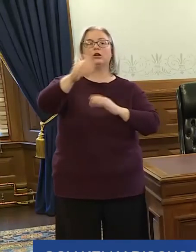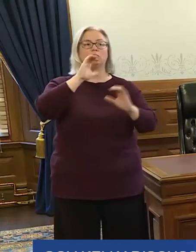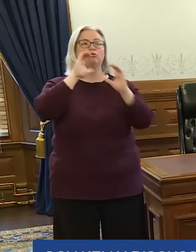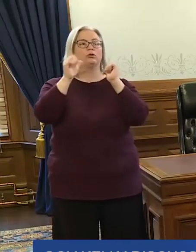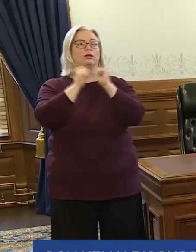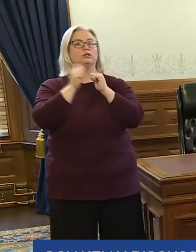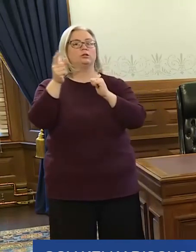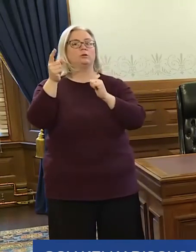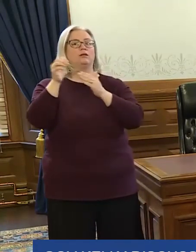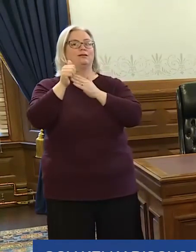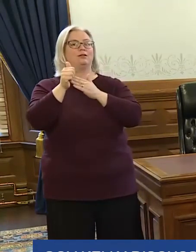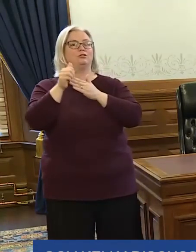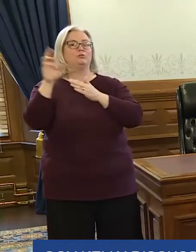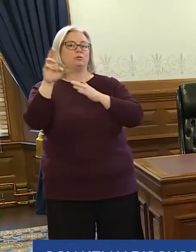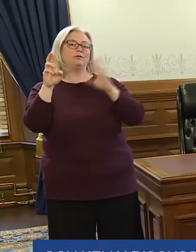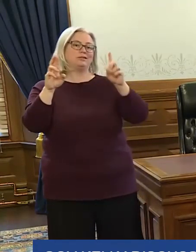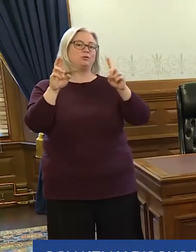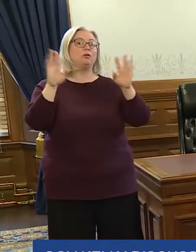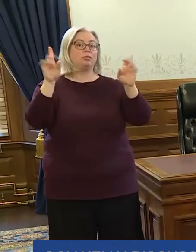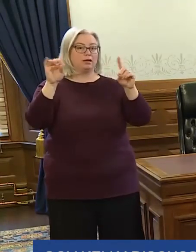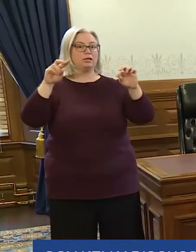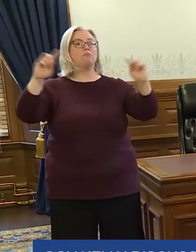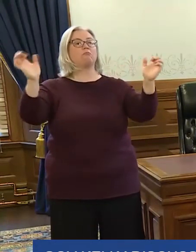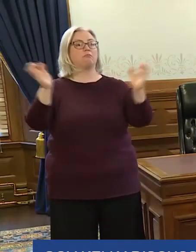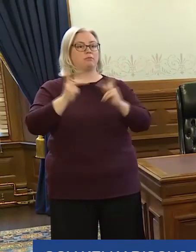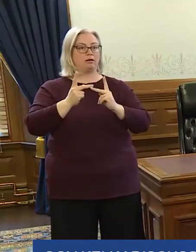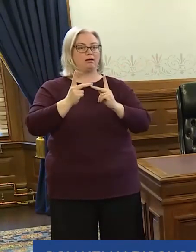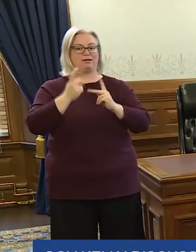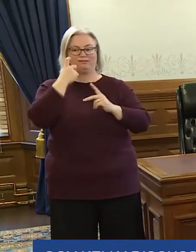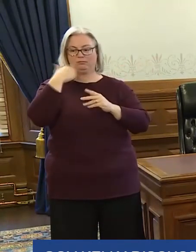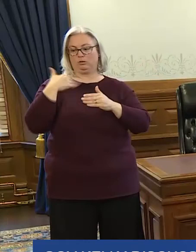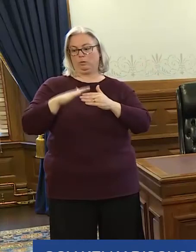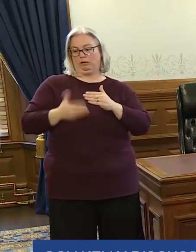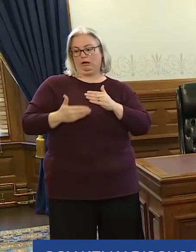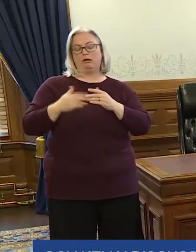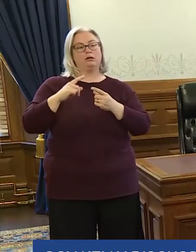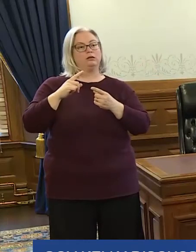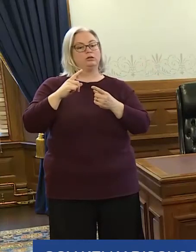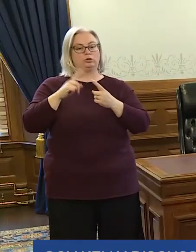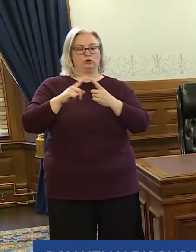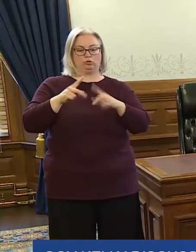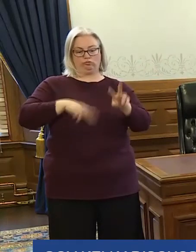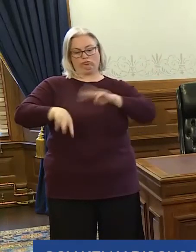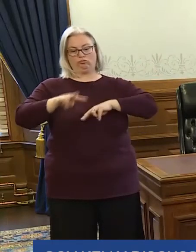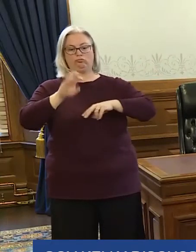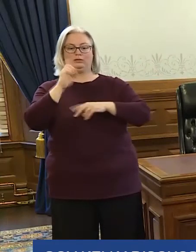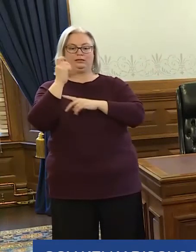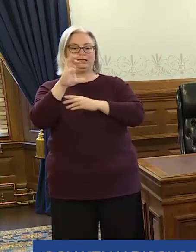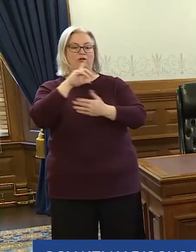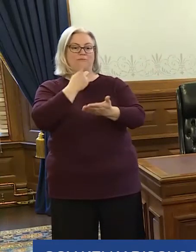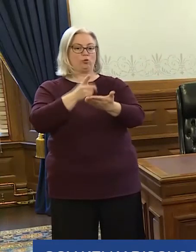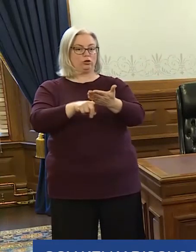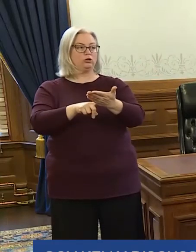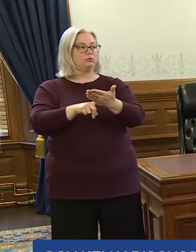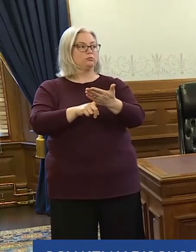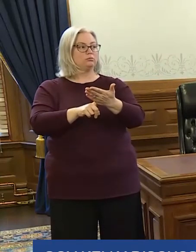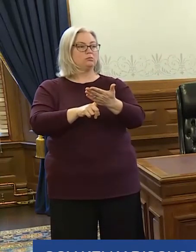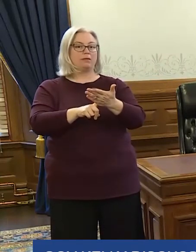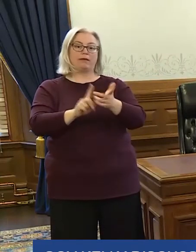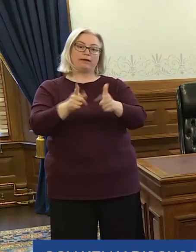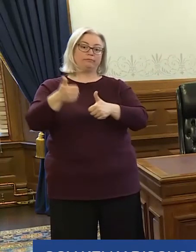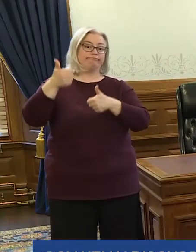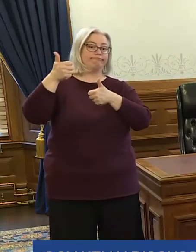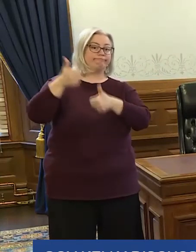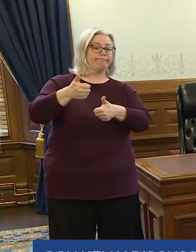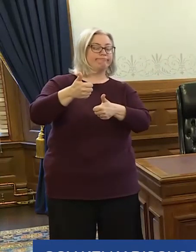with them, and you know they did come back over the weekend to review the executive order, and they gave it a thumbs